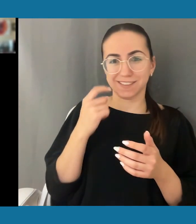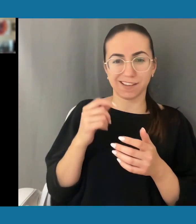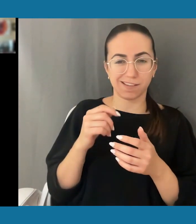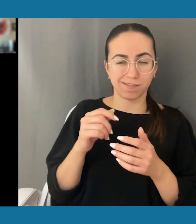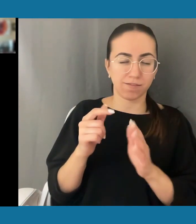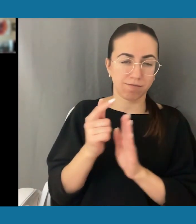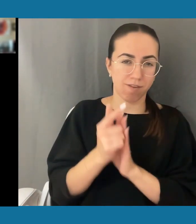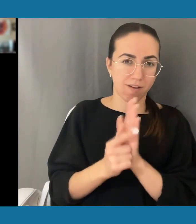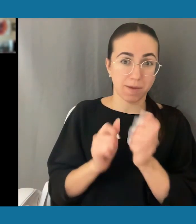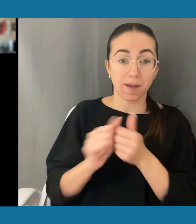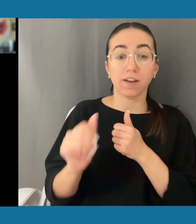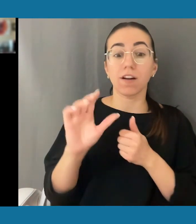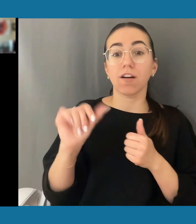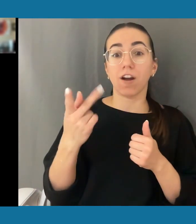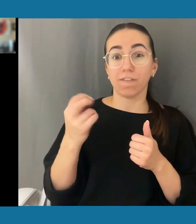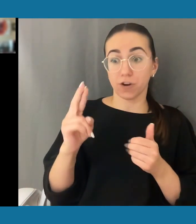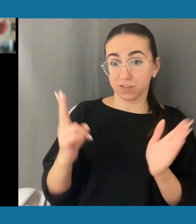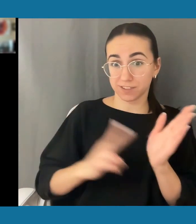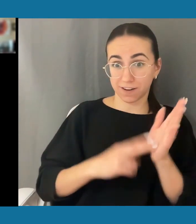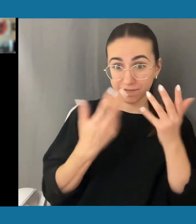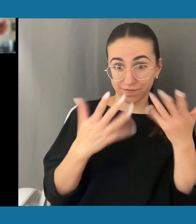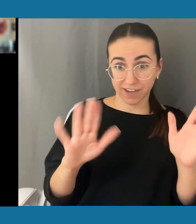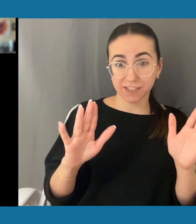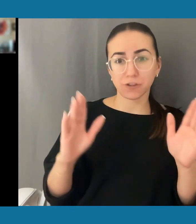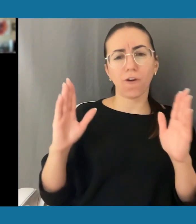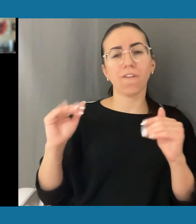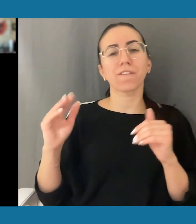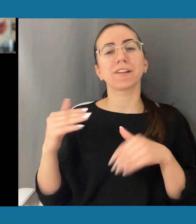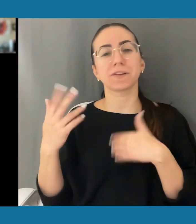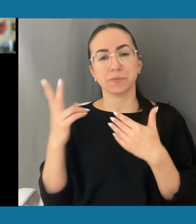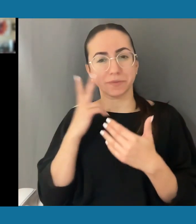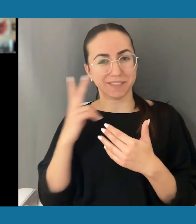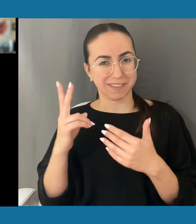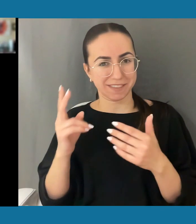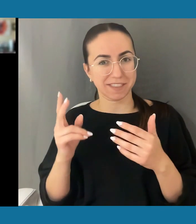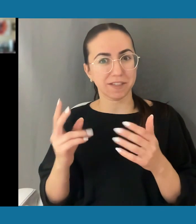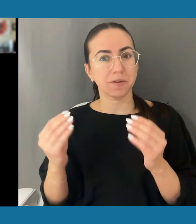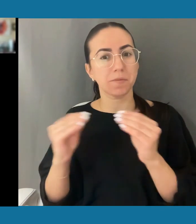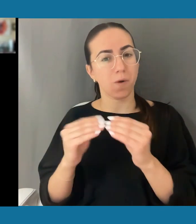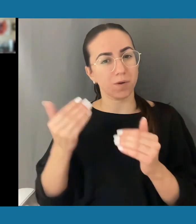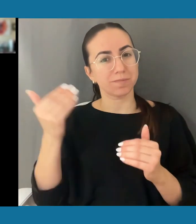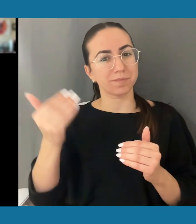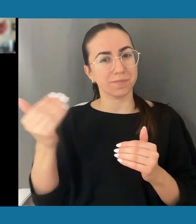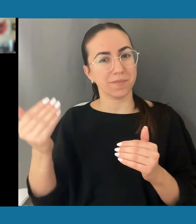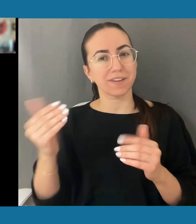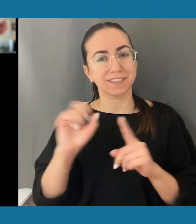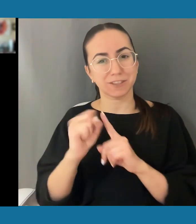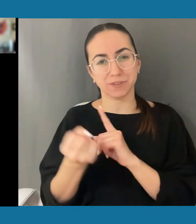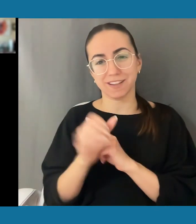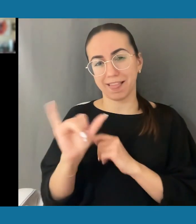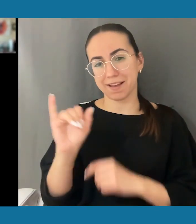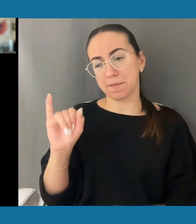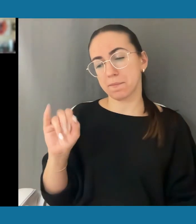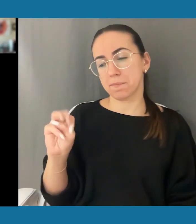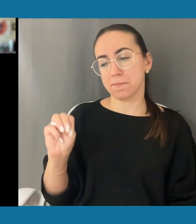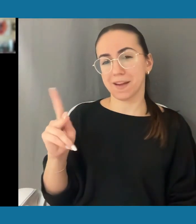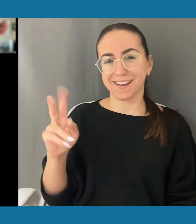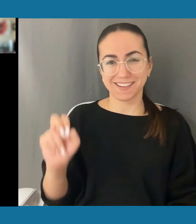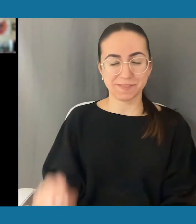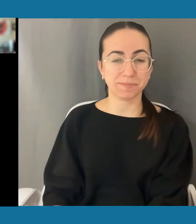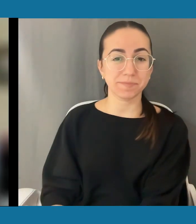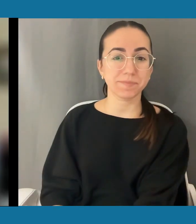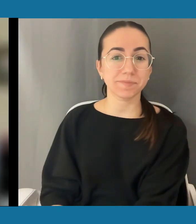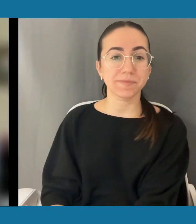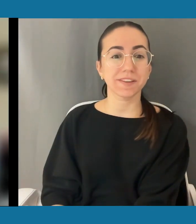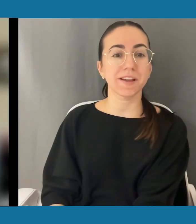see a lot more scenarios like Mike. So I think that's everything that we had. So we can open it